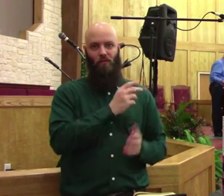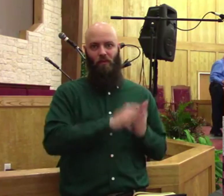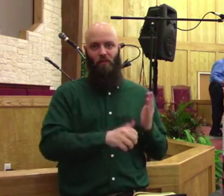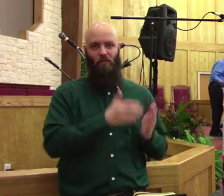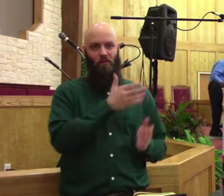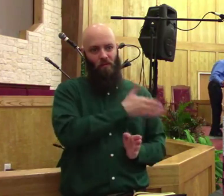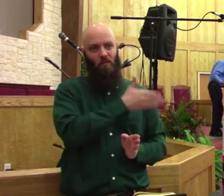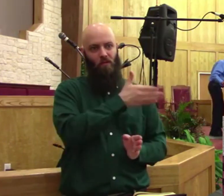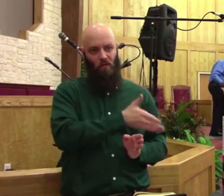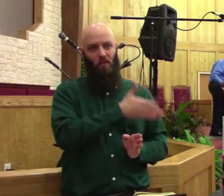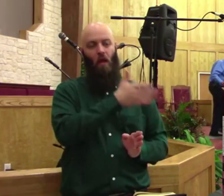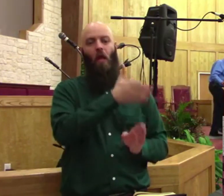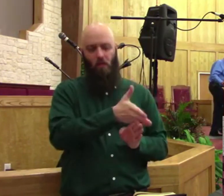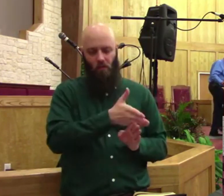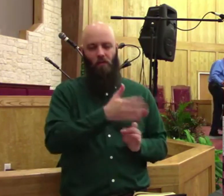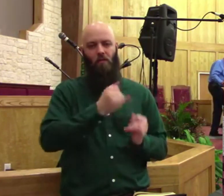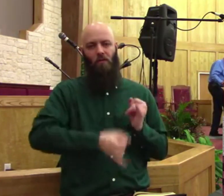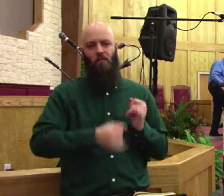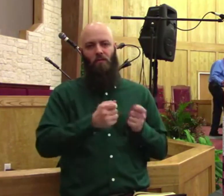chapter.